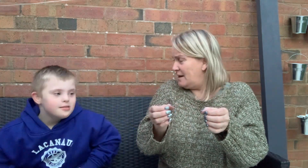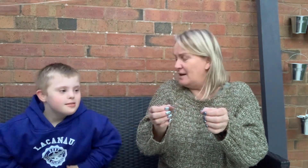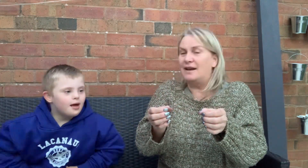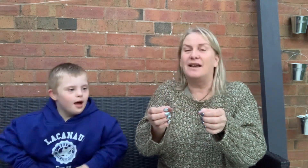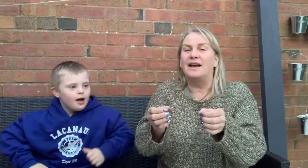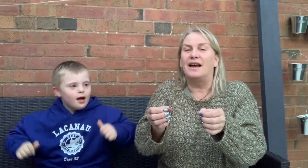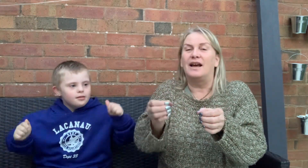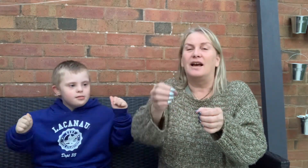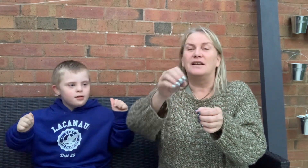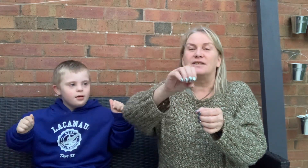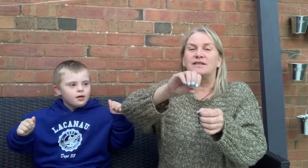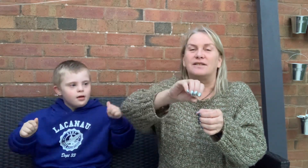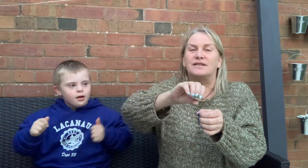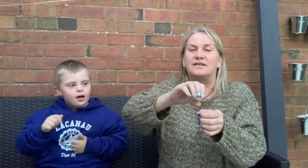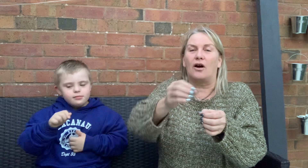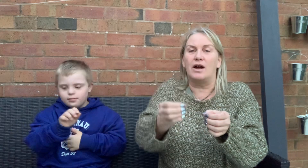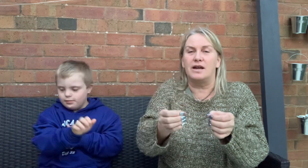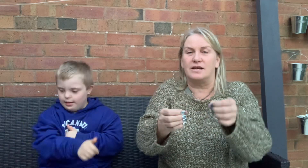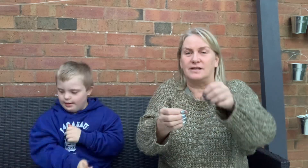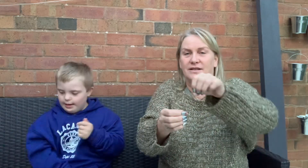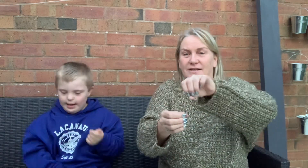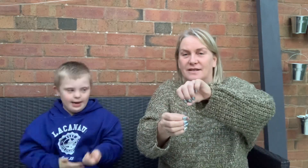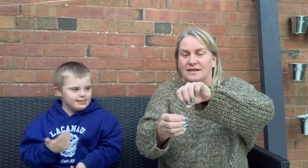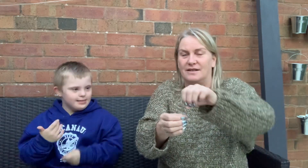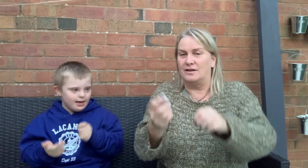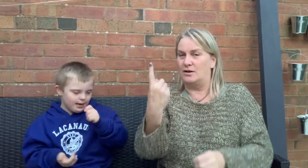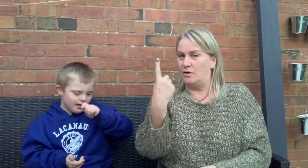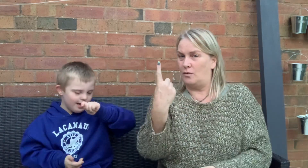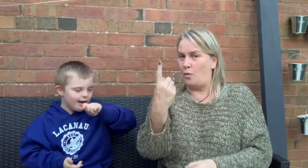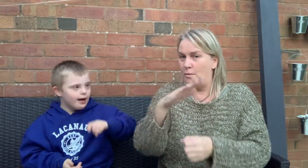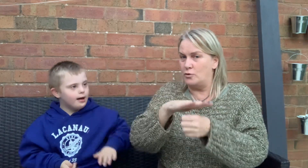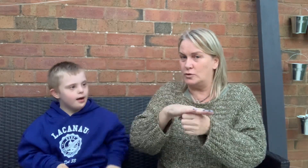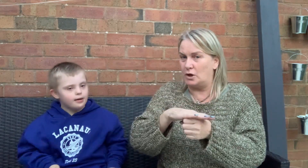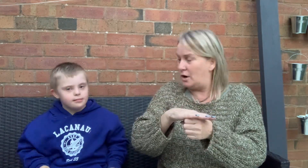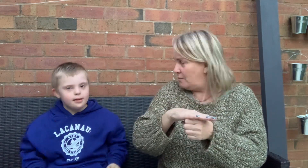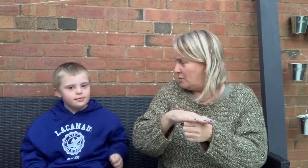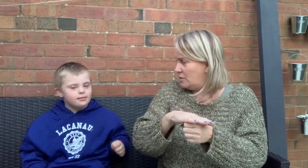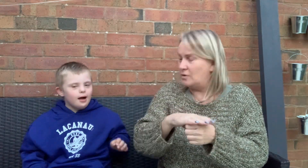Yeah. Science. Yeah, yeah. One more time. Yeah.